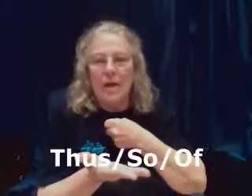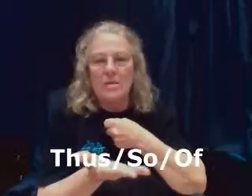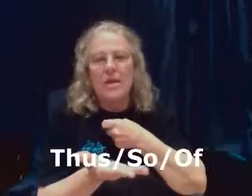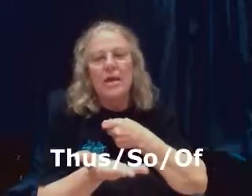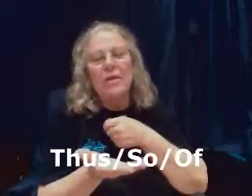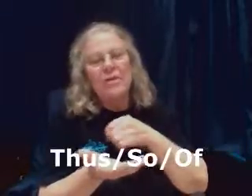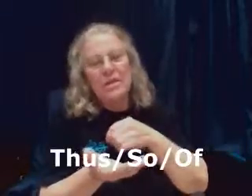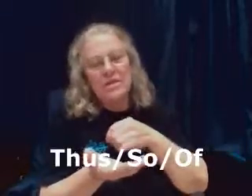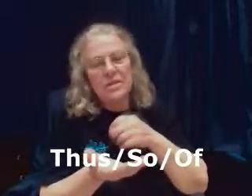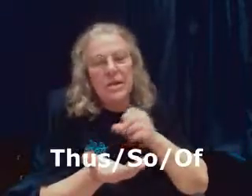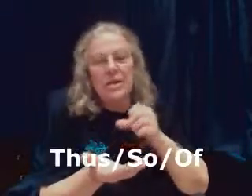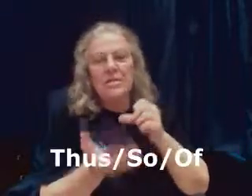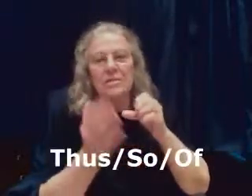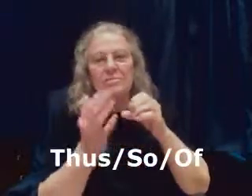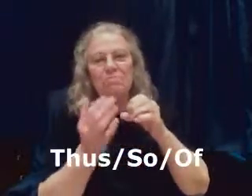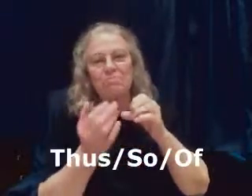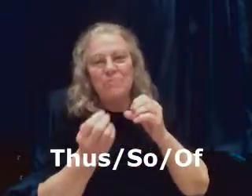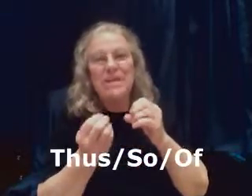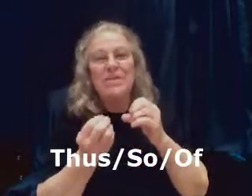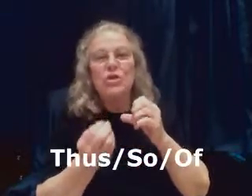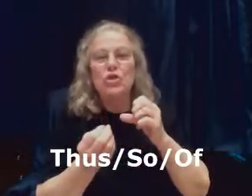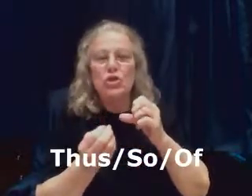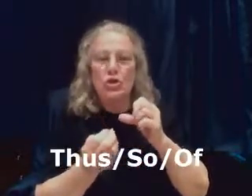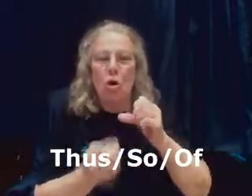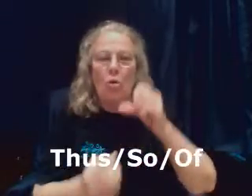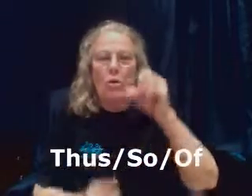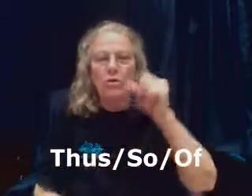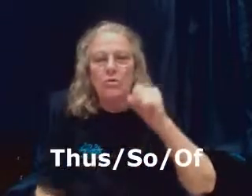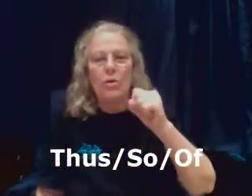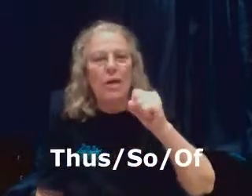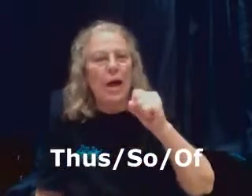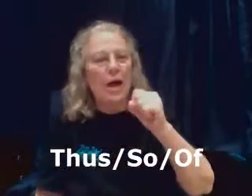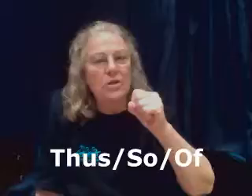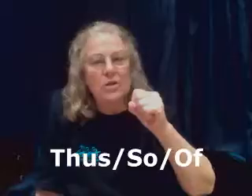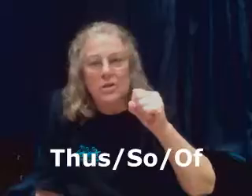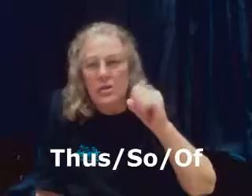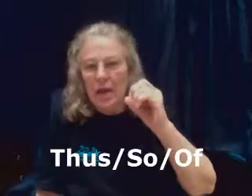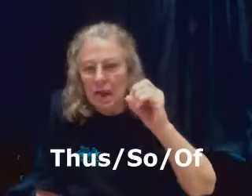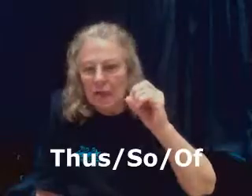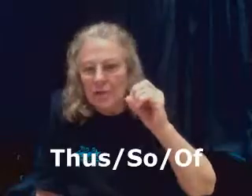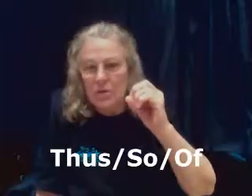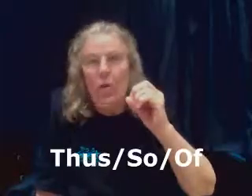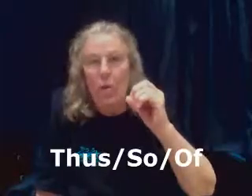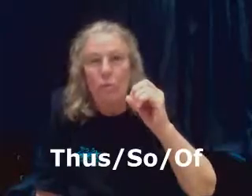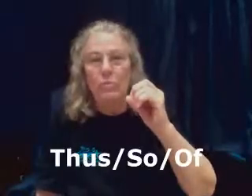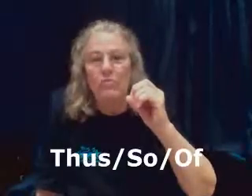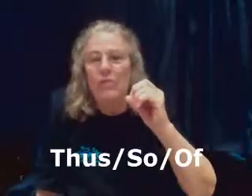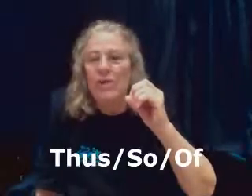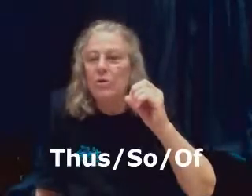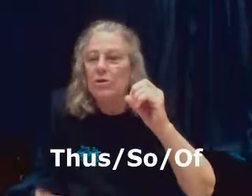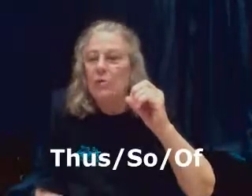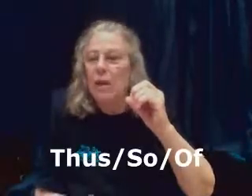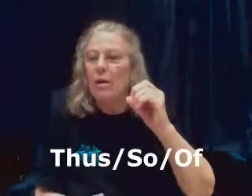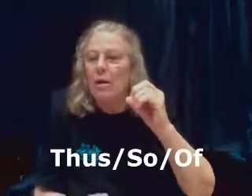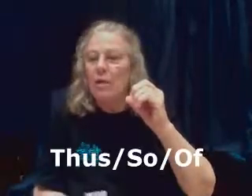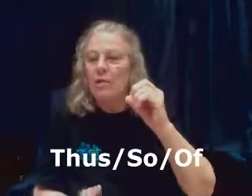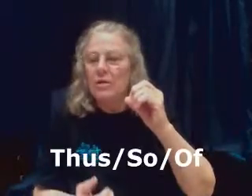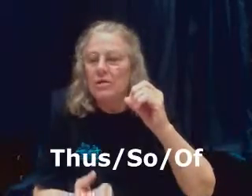Thus. This thus means so. So I just S-O, finger spell. There's